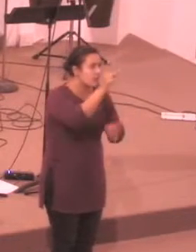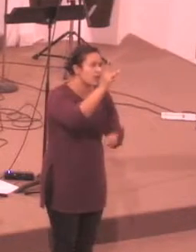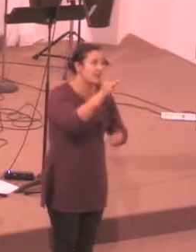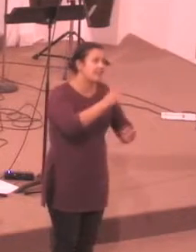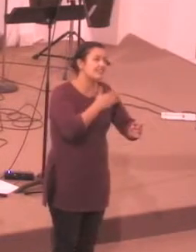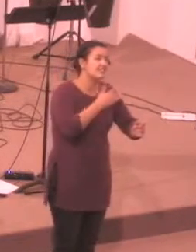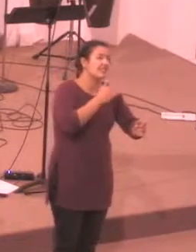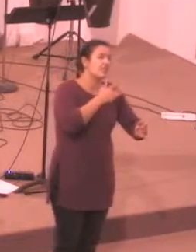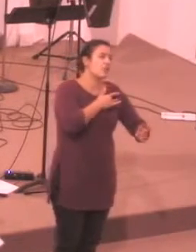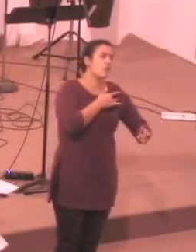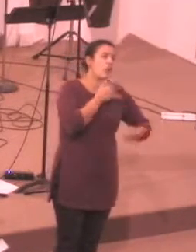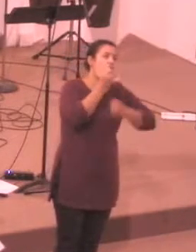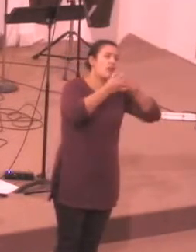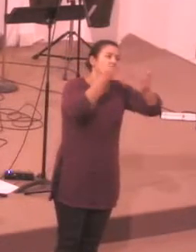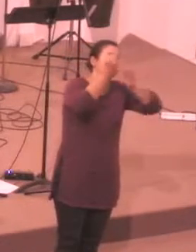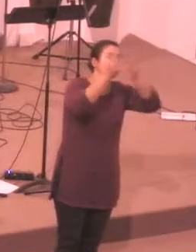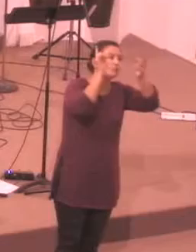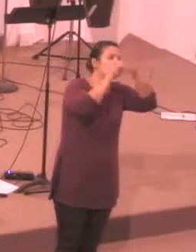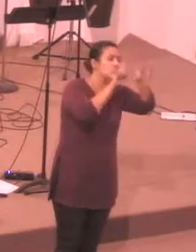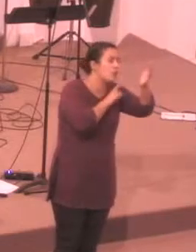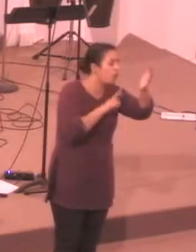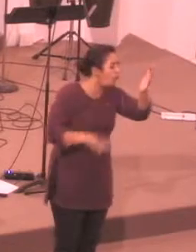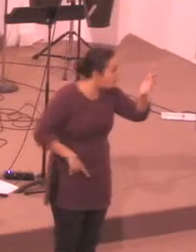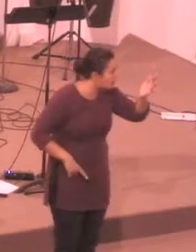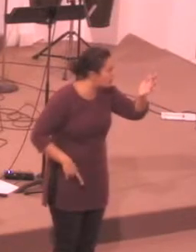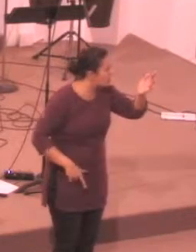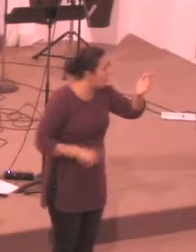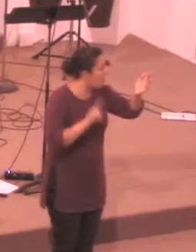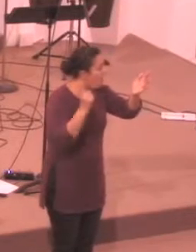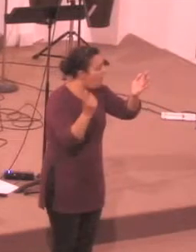the Lord, always.